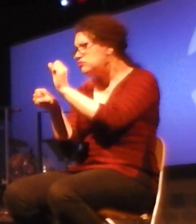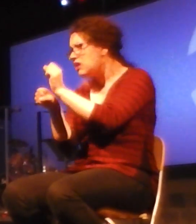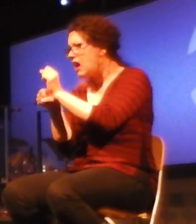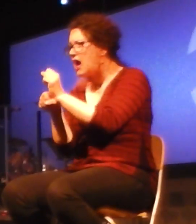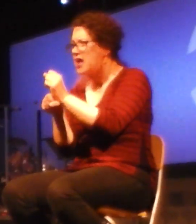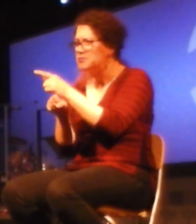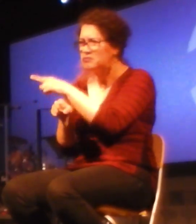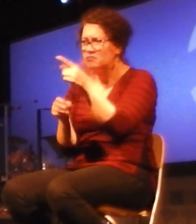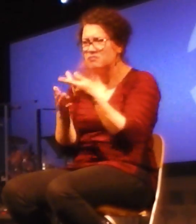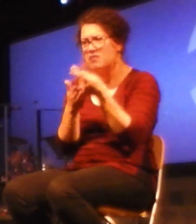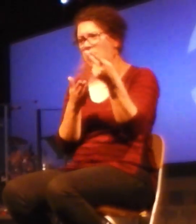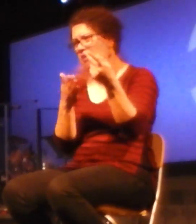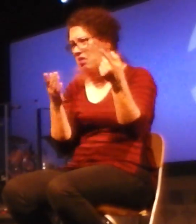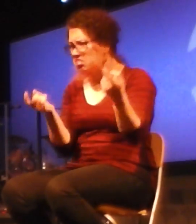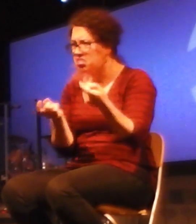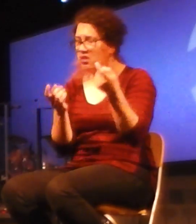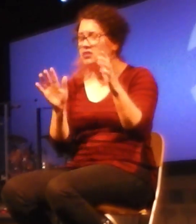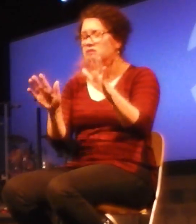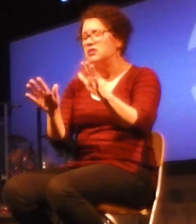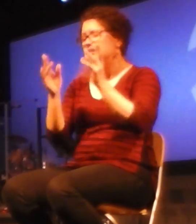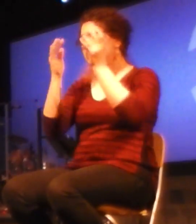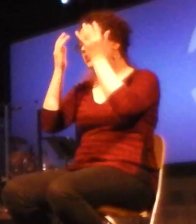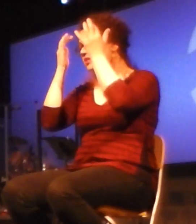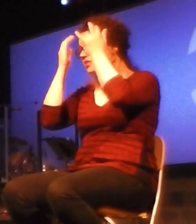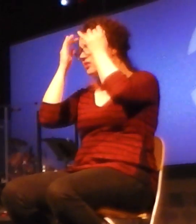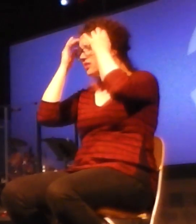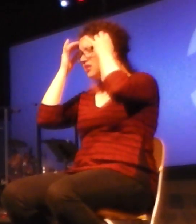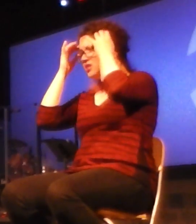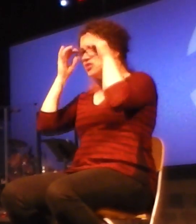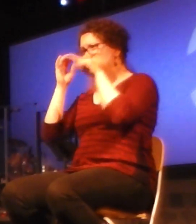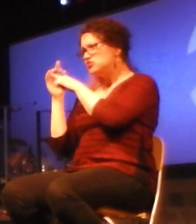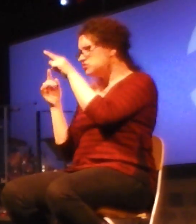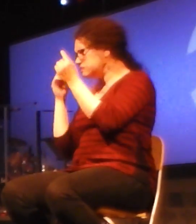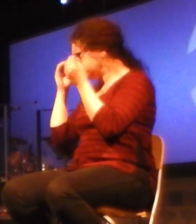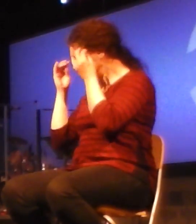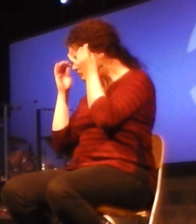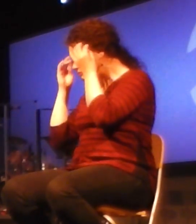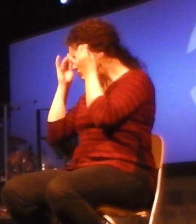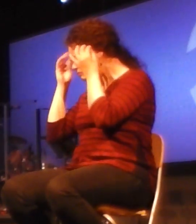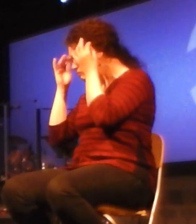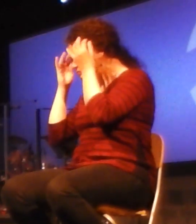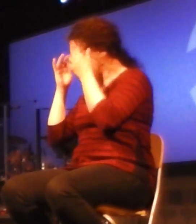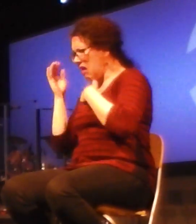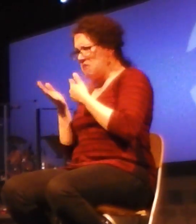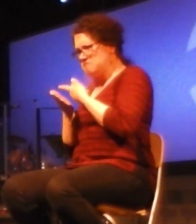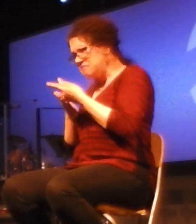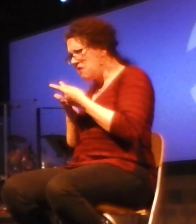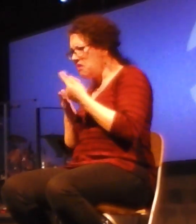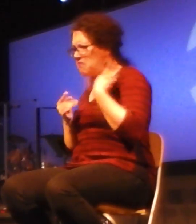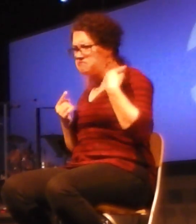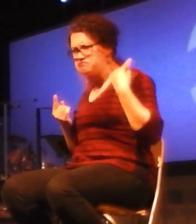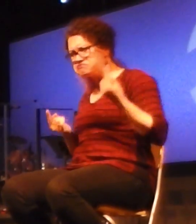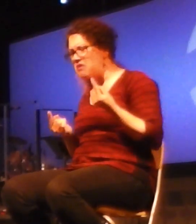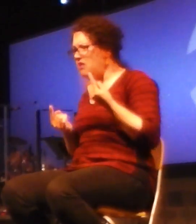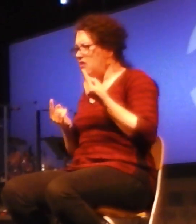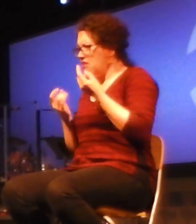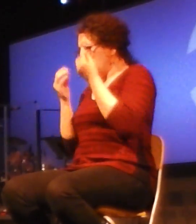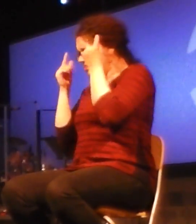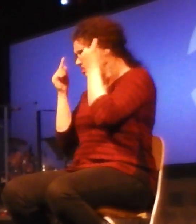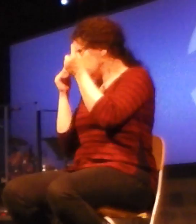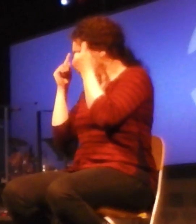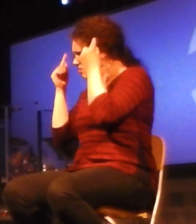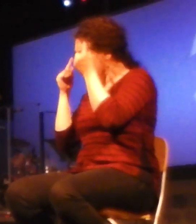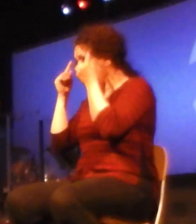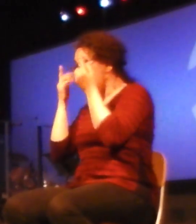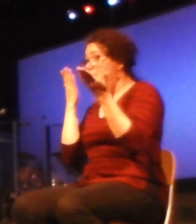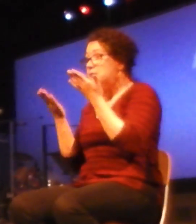what ends up happening is you sit there and stew in the failure. And the failure becomes the loudest voice. Maybe you